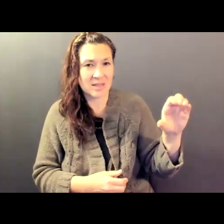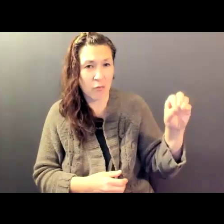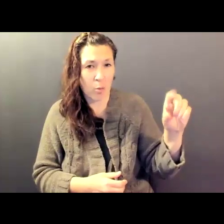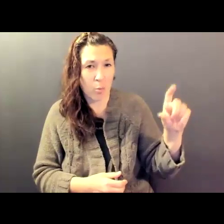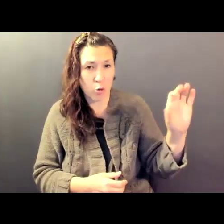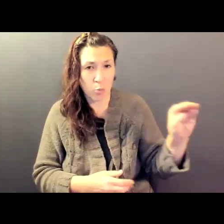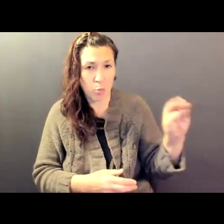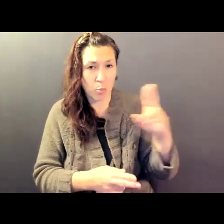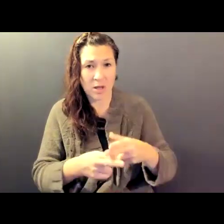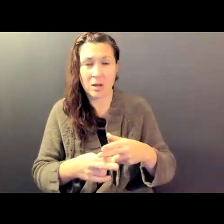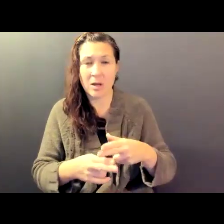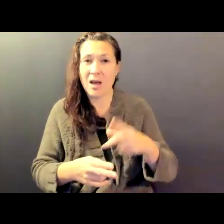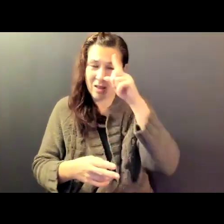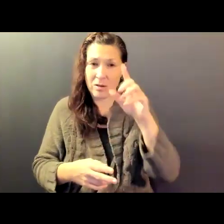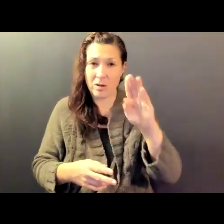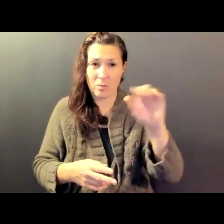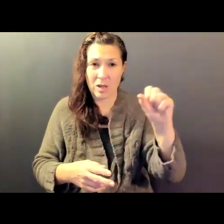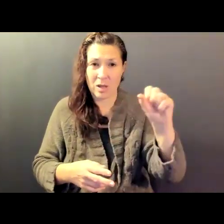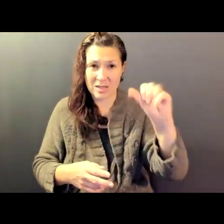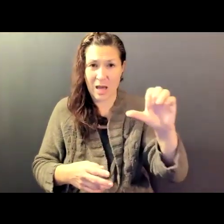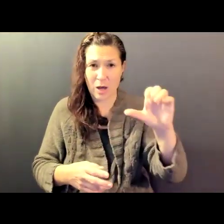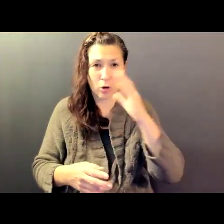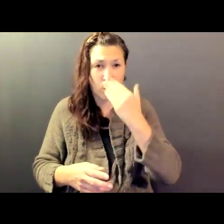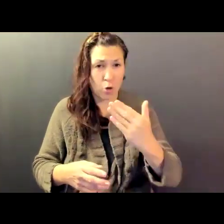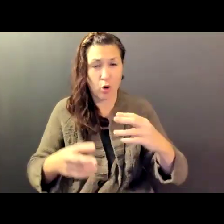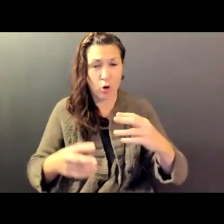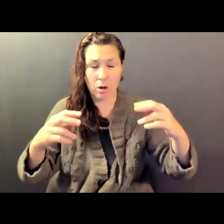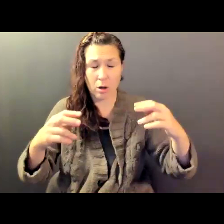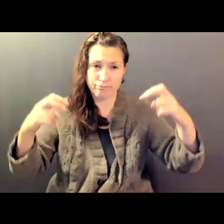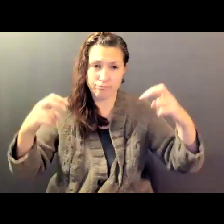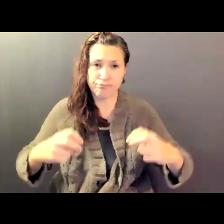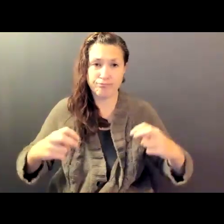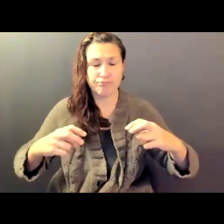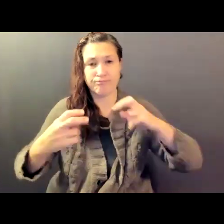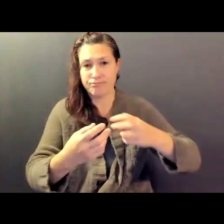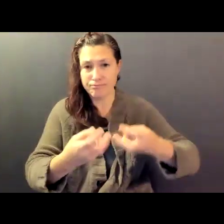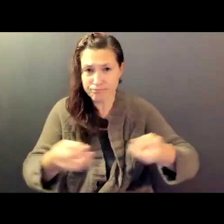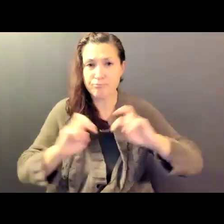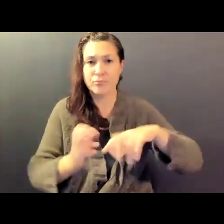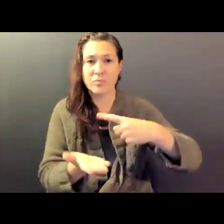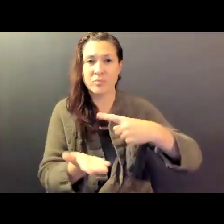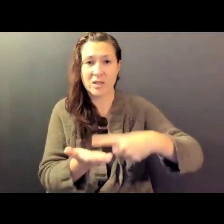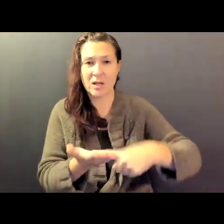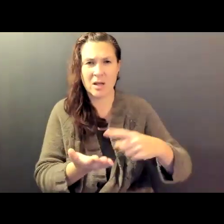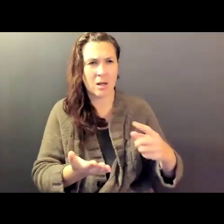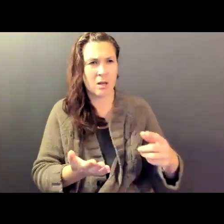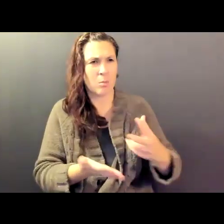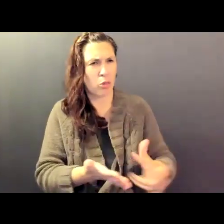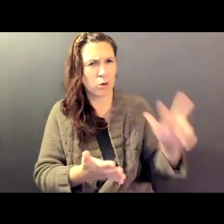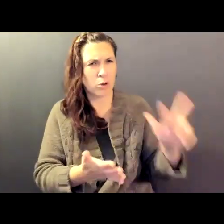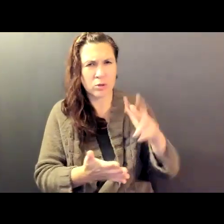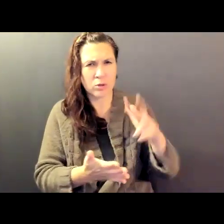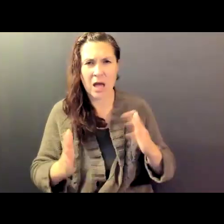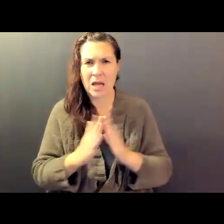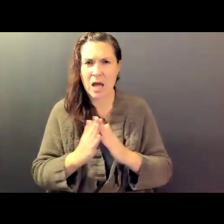be great to sit down and have some conversation. We had a wonderful town hall with youth probably about 3 weeks ago that you were